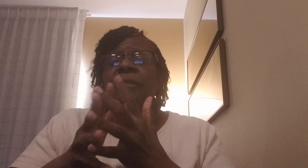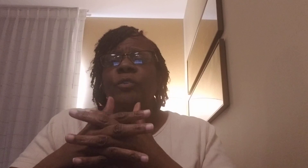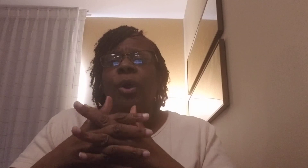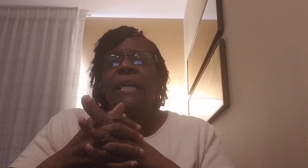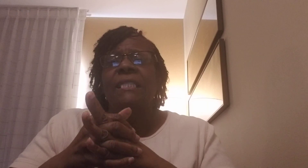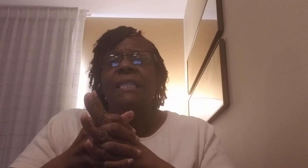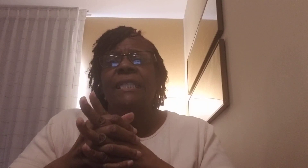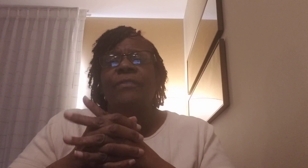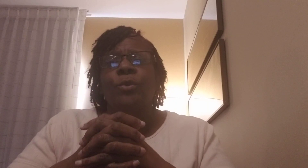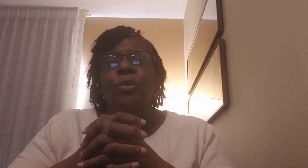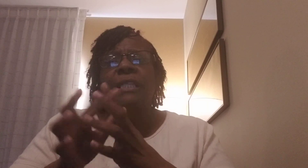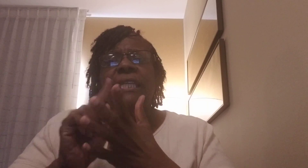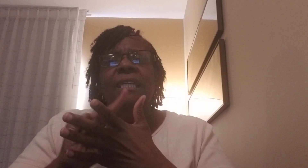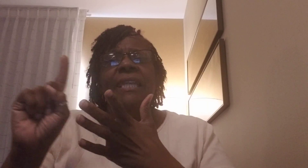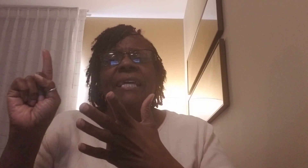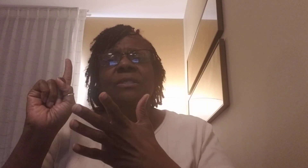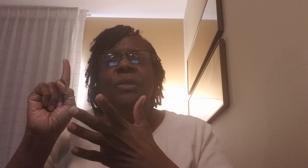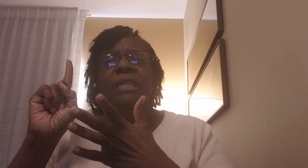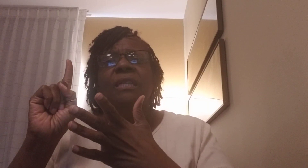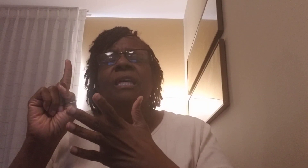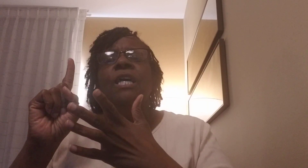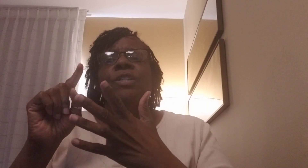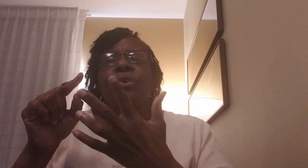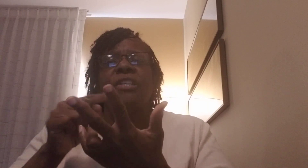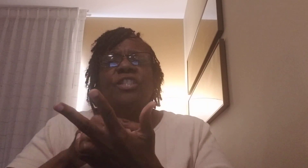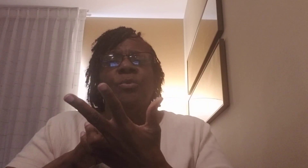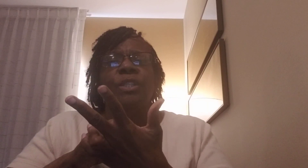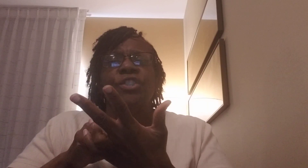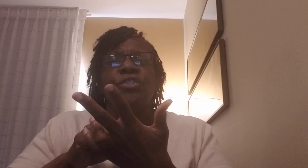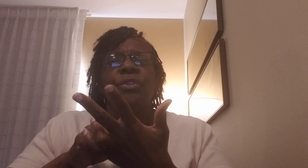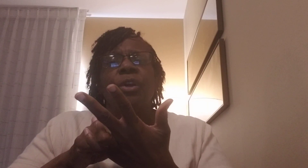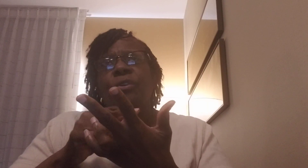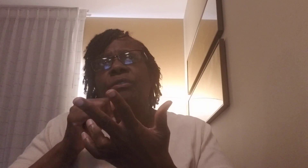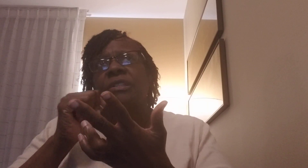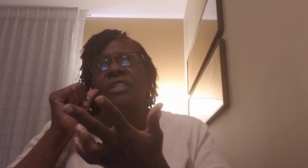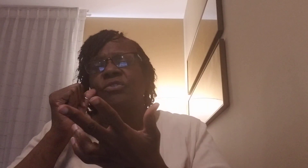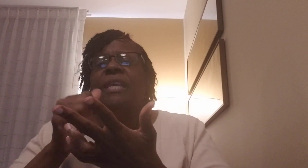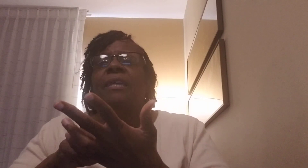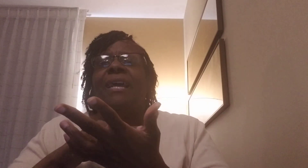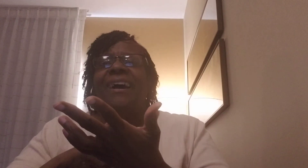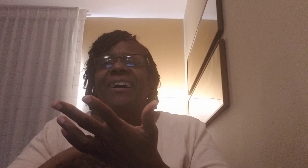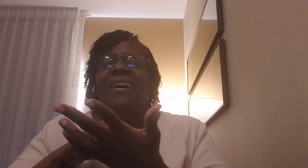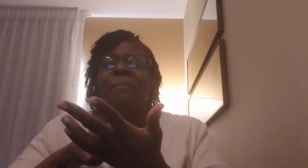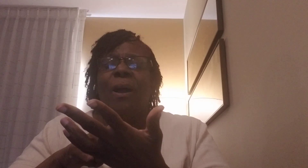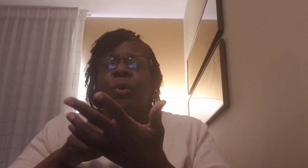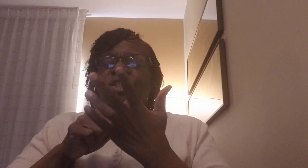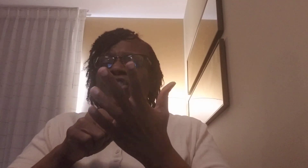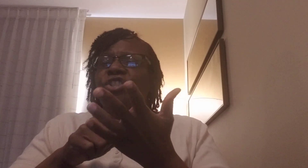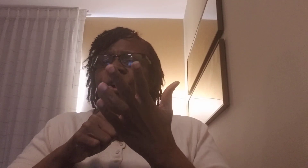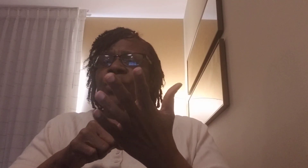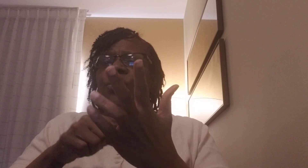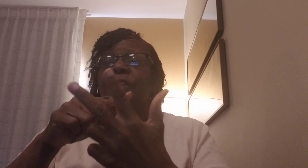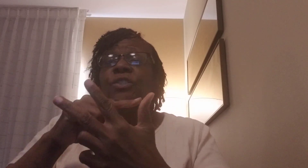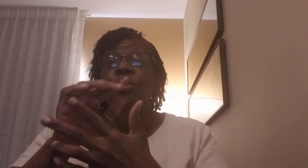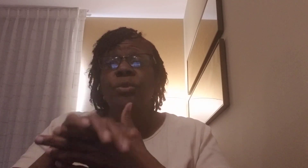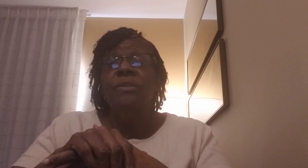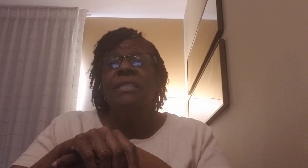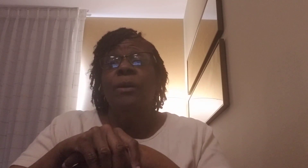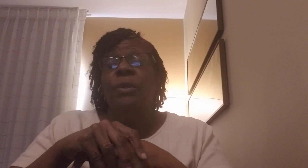you all had to leave early last week, so I just want to show you, or yesterday, I want to show you the tools that we